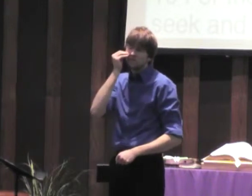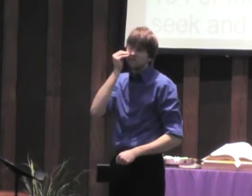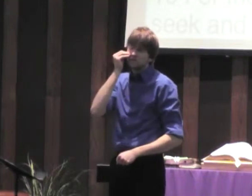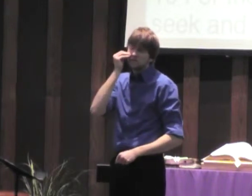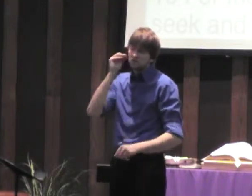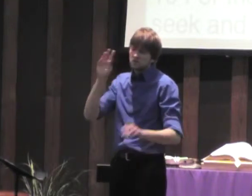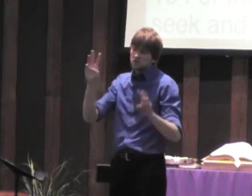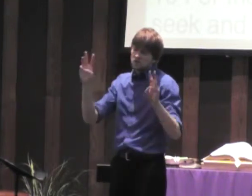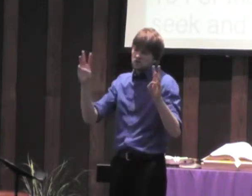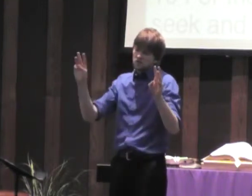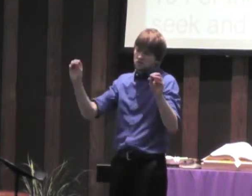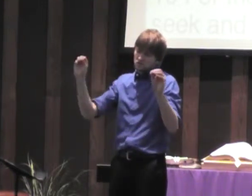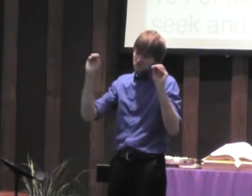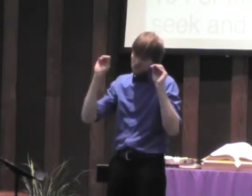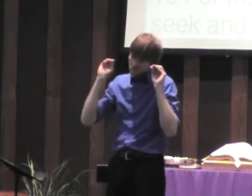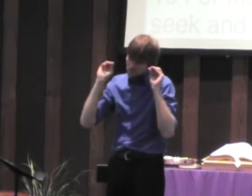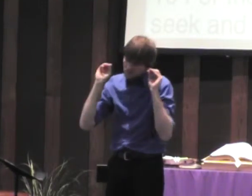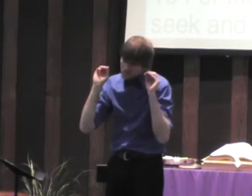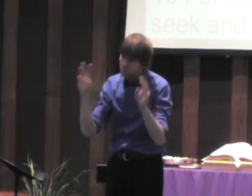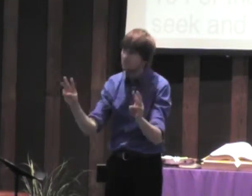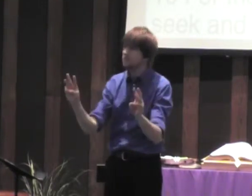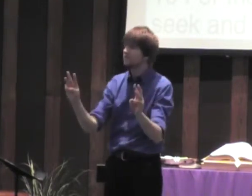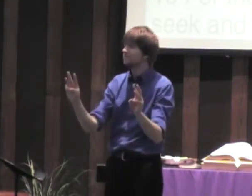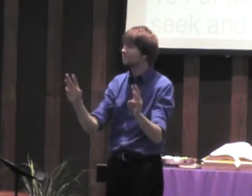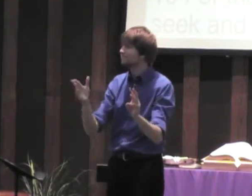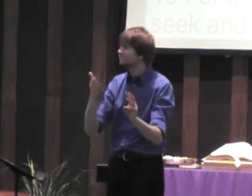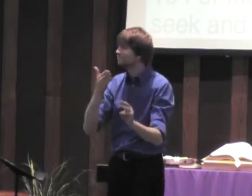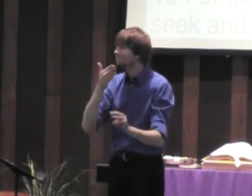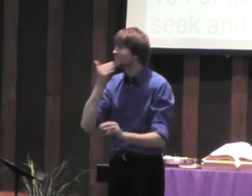But Jesus did. He went to my home, and wow.